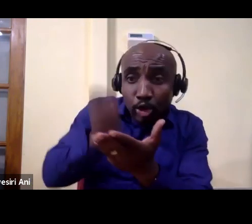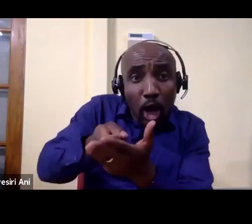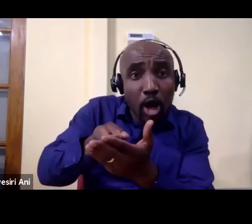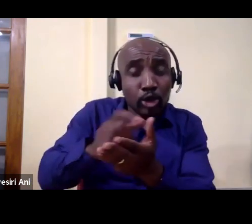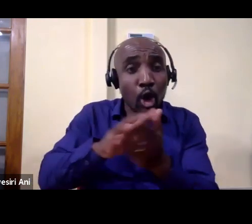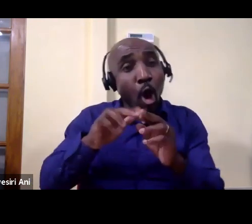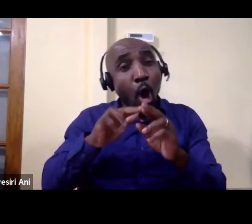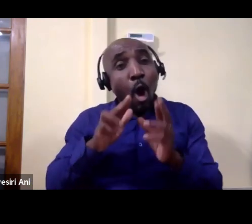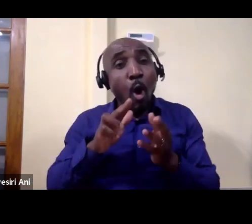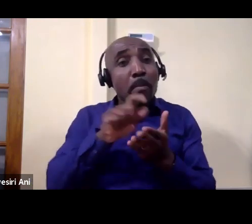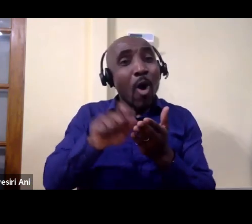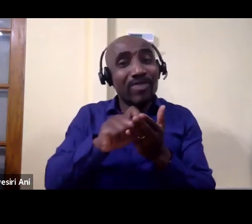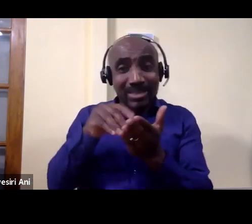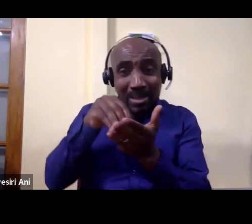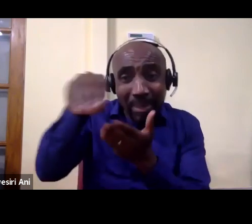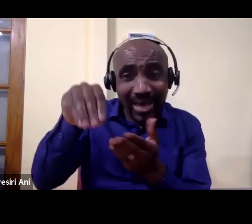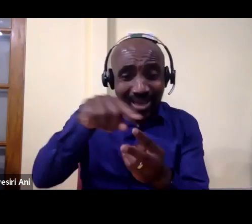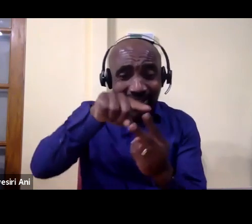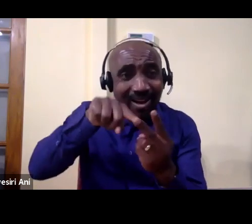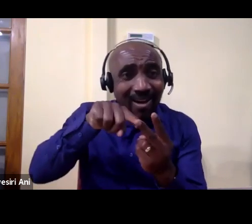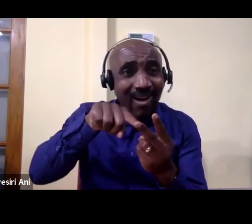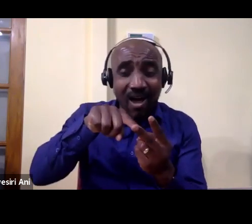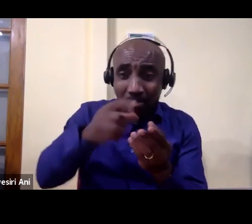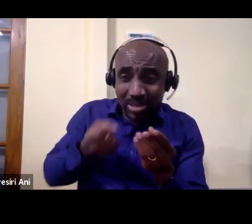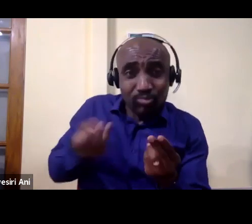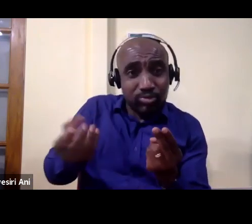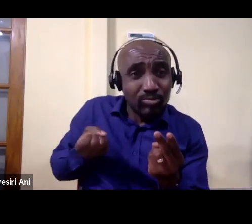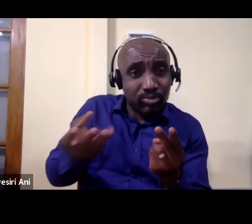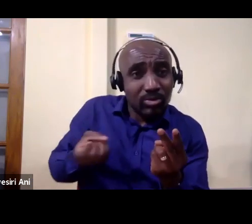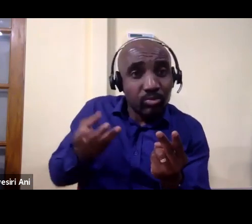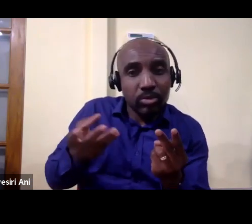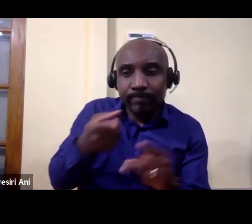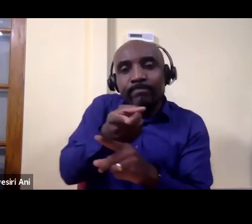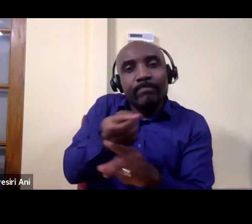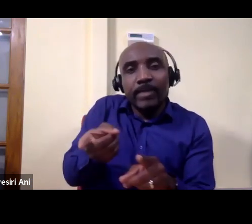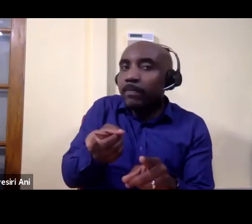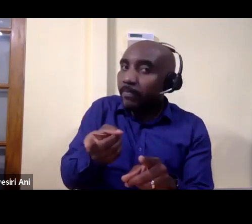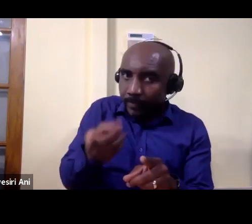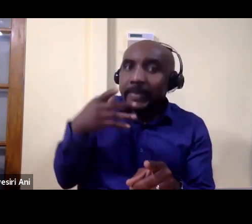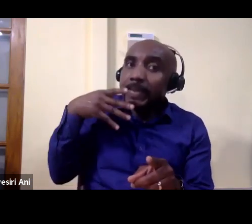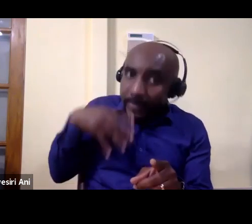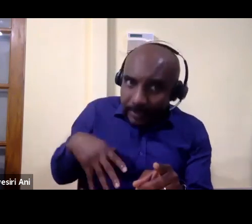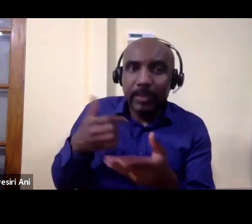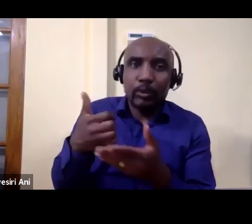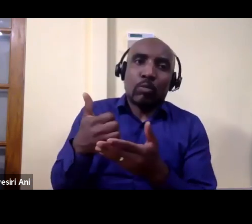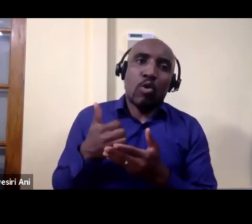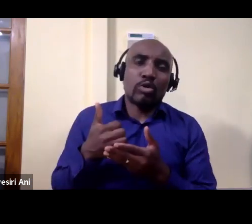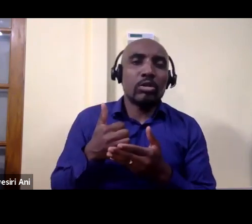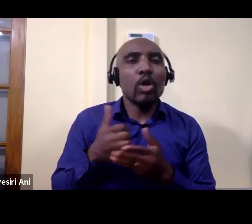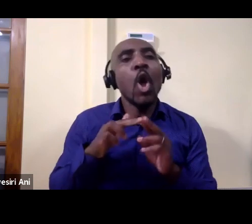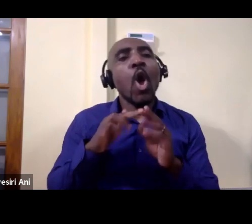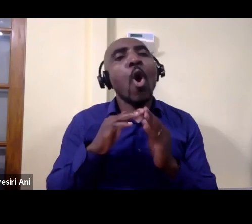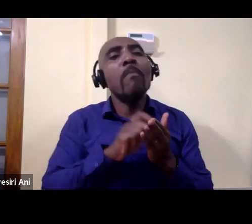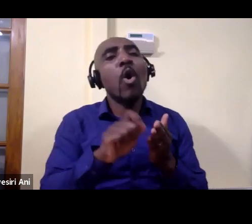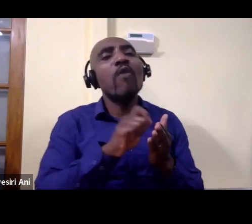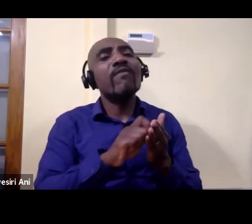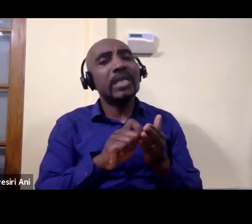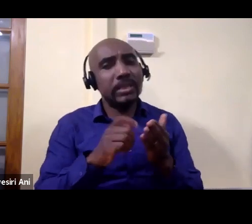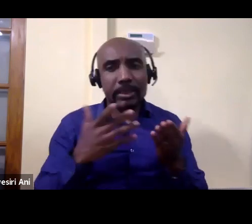office fee. You know, there is a need for them to revisit. I know the home office are really revisiting,